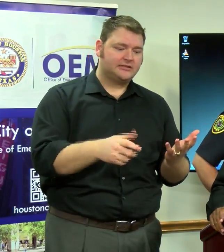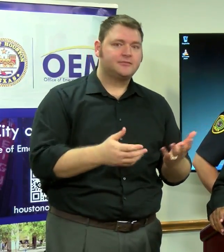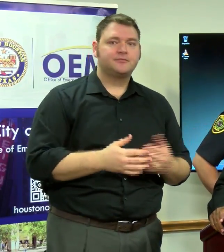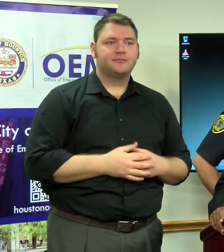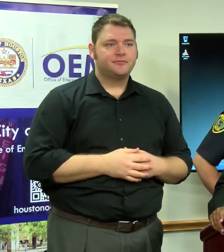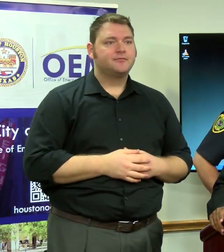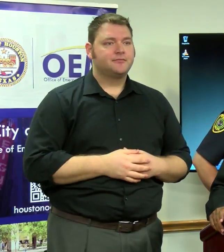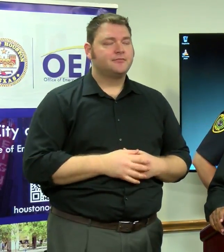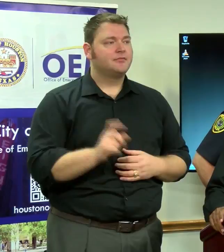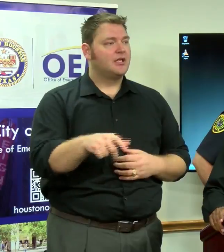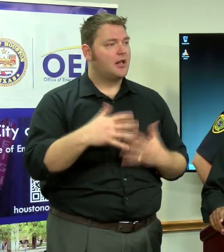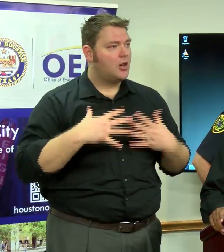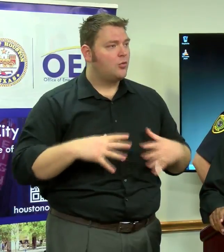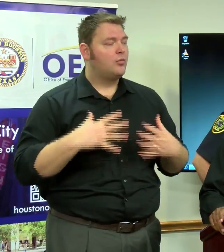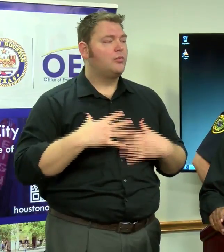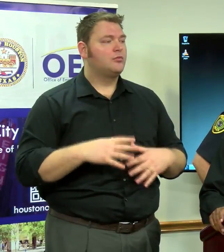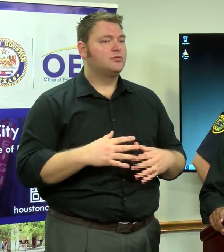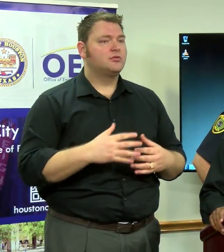clothing,